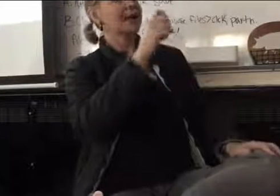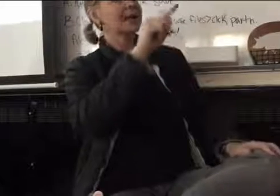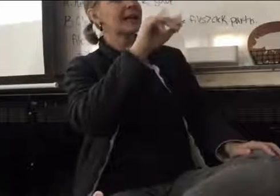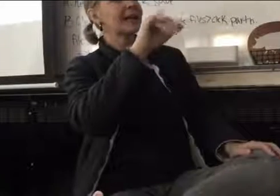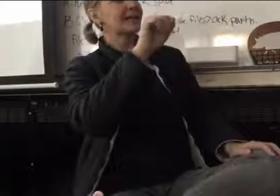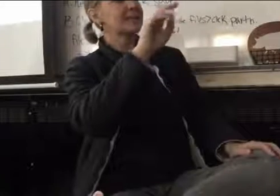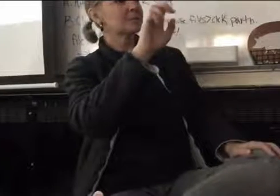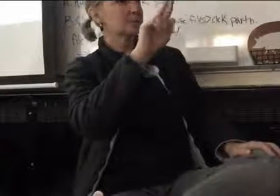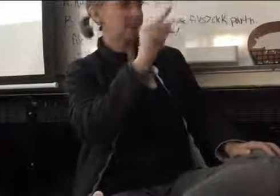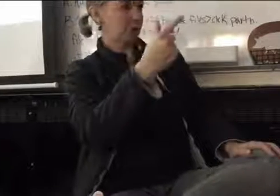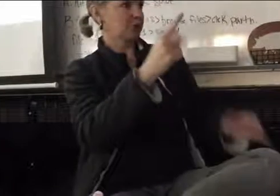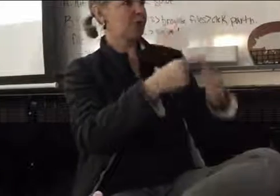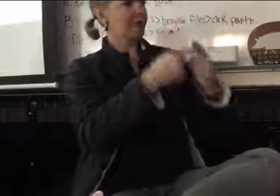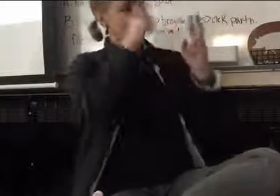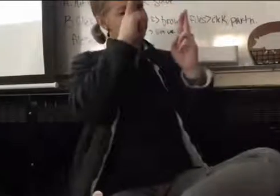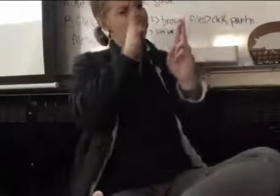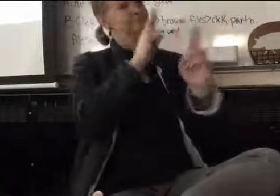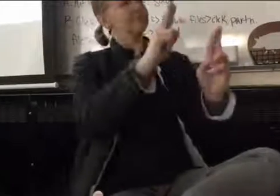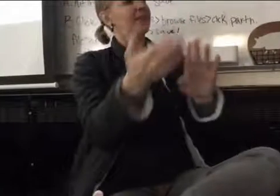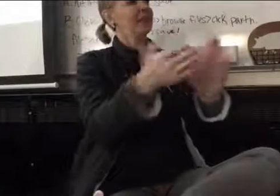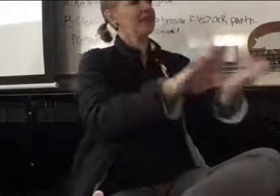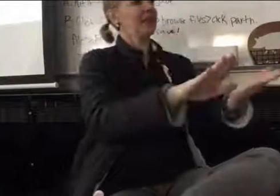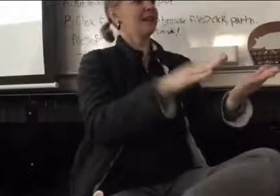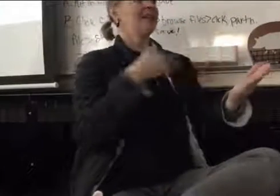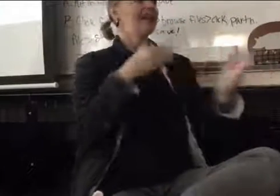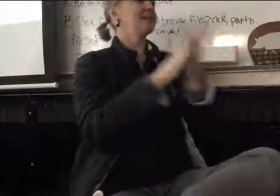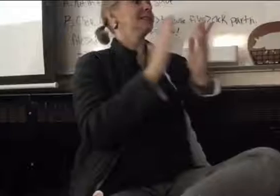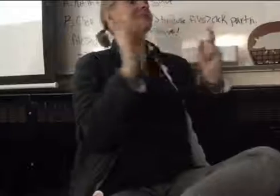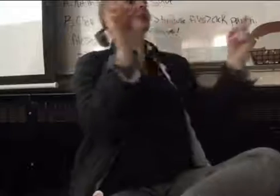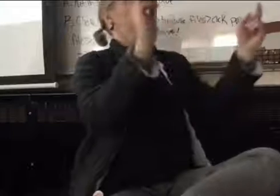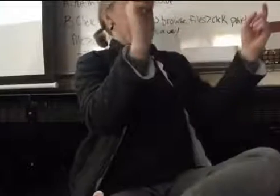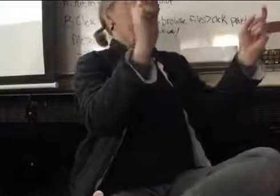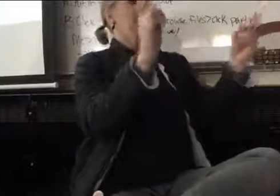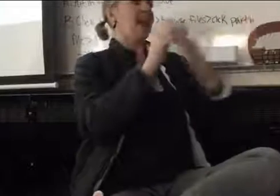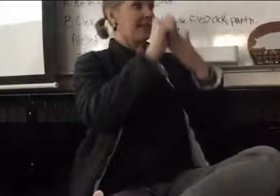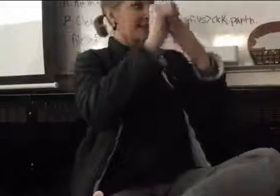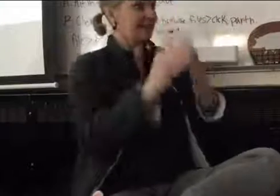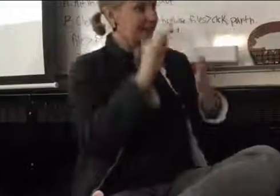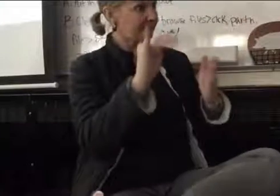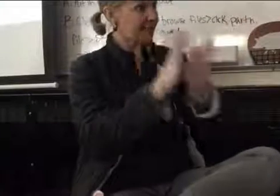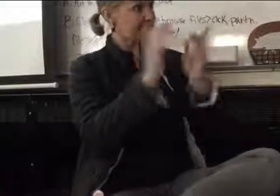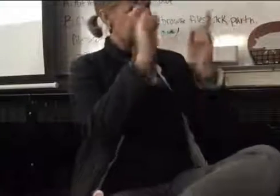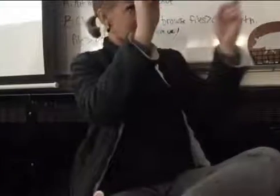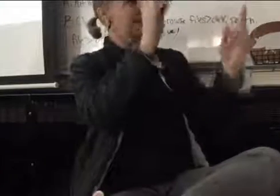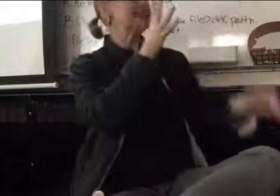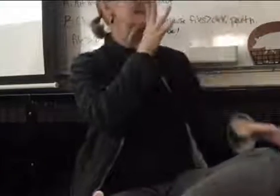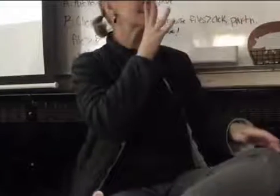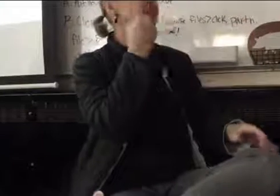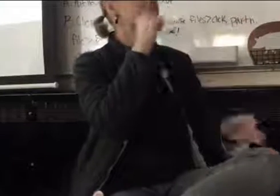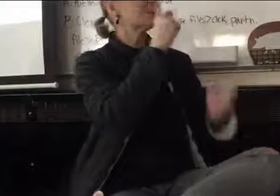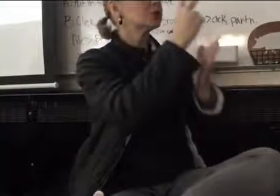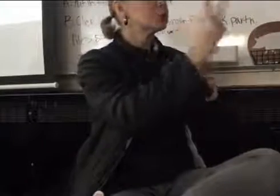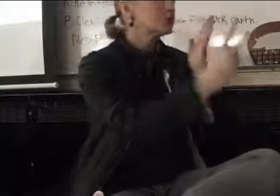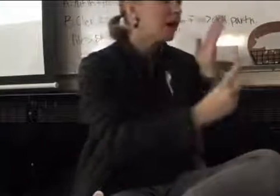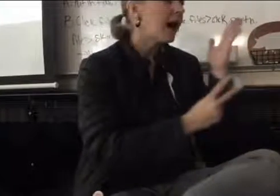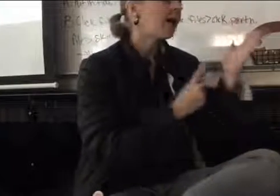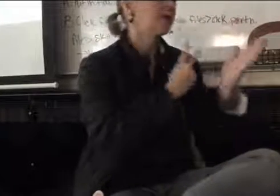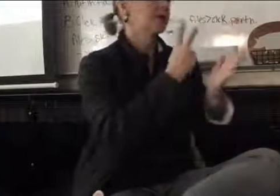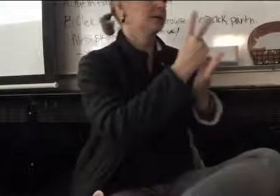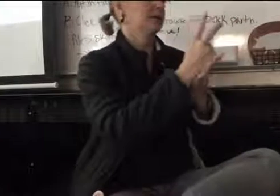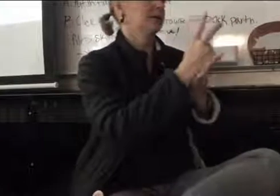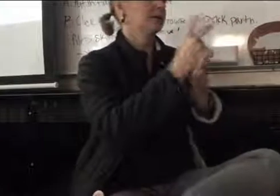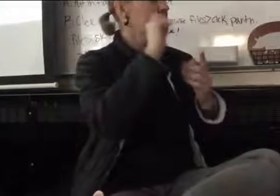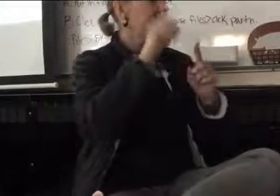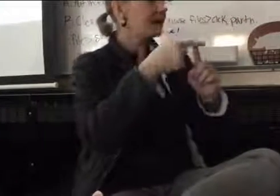able to memorialize that dead. They have a big ceremony. The leader of that ceremony speaks for almost 2 hours. So if you